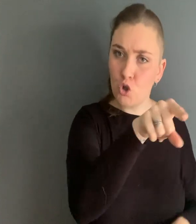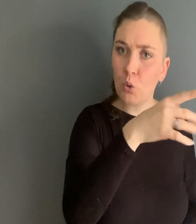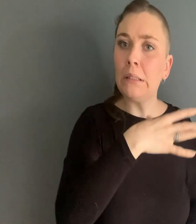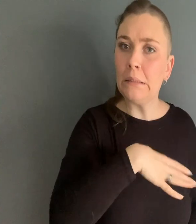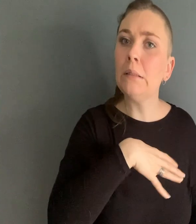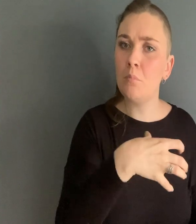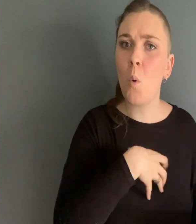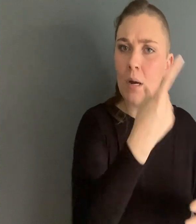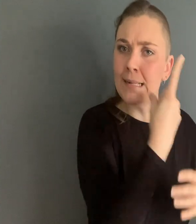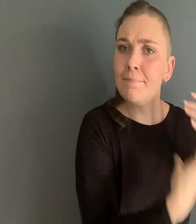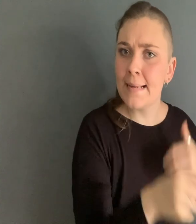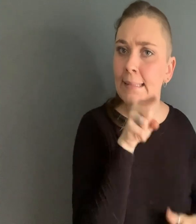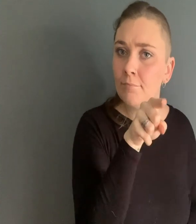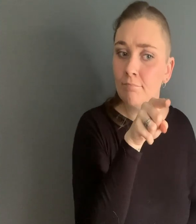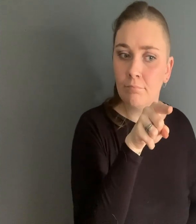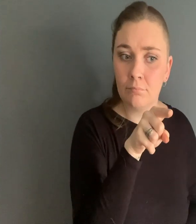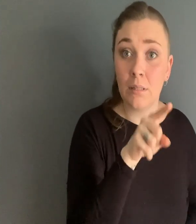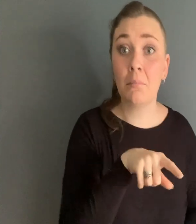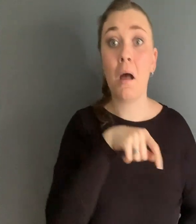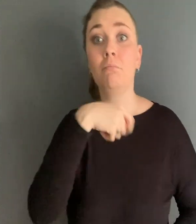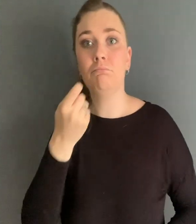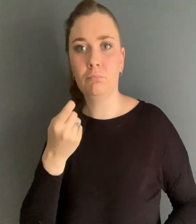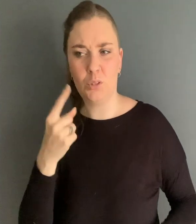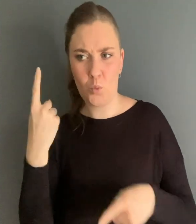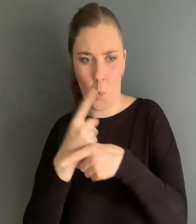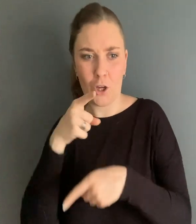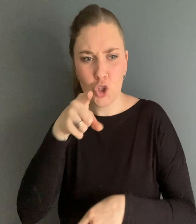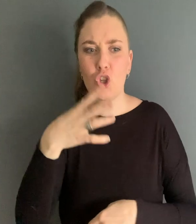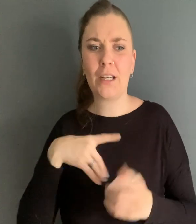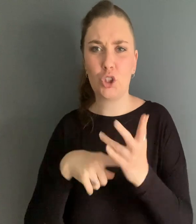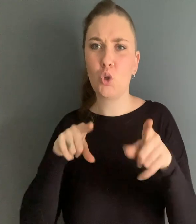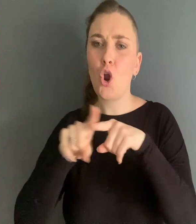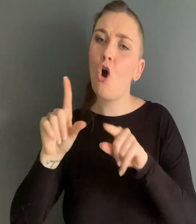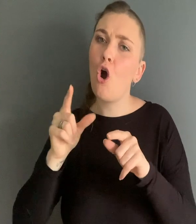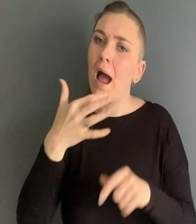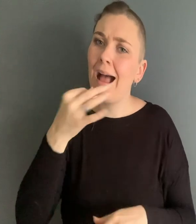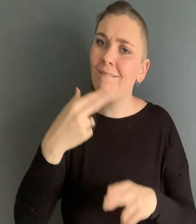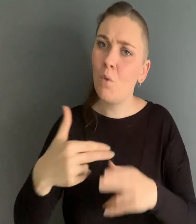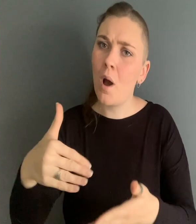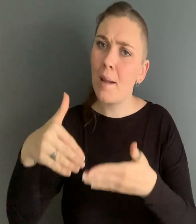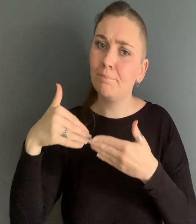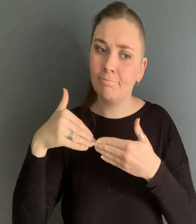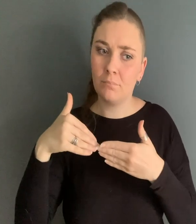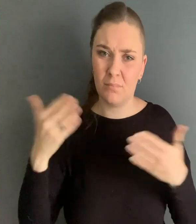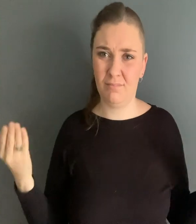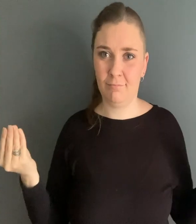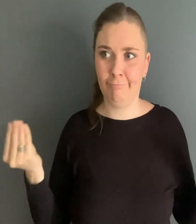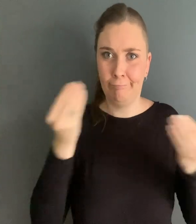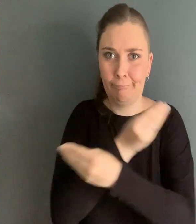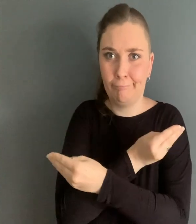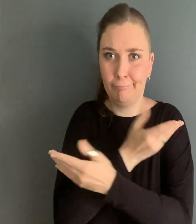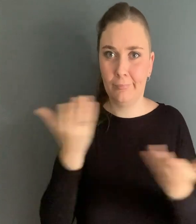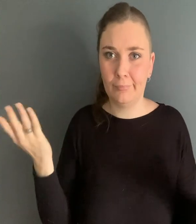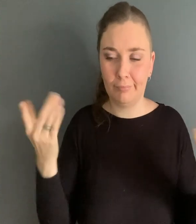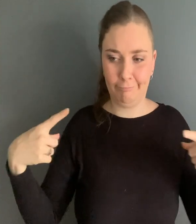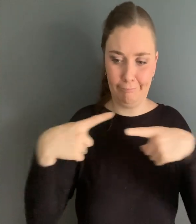to be more independent, in the next you need to learn to ask for help. On Monday the teacher aid